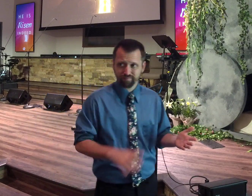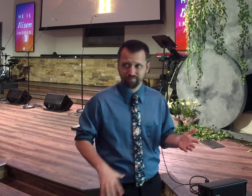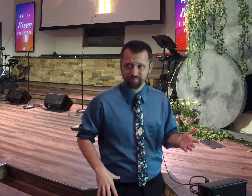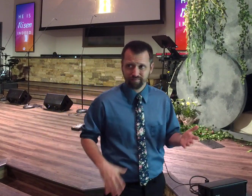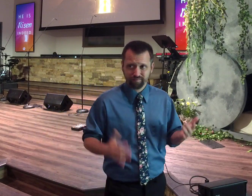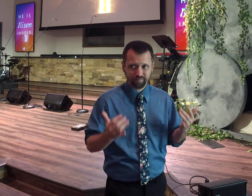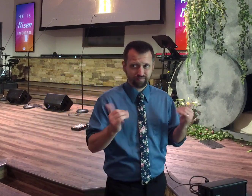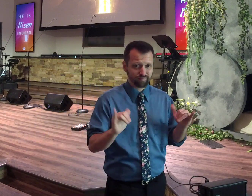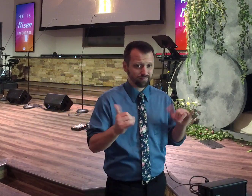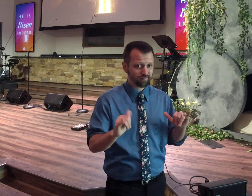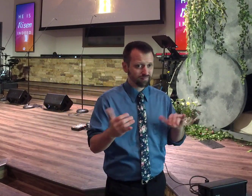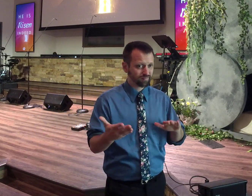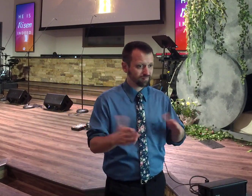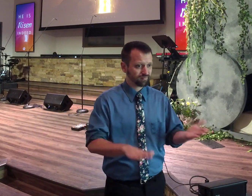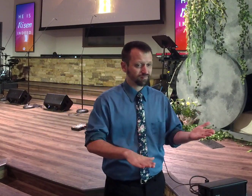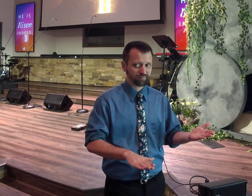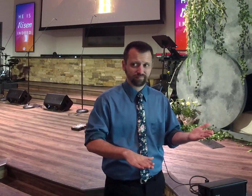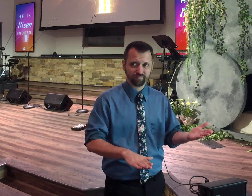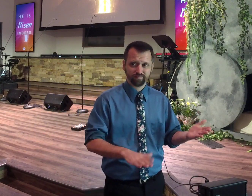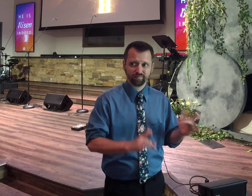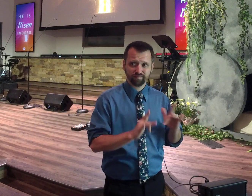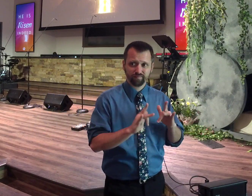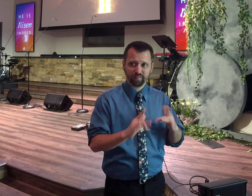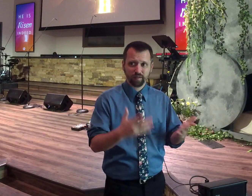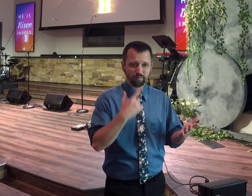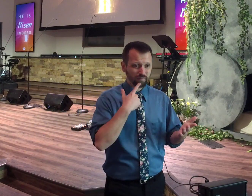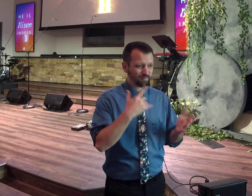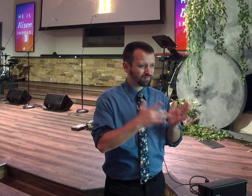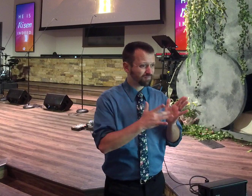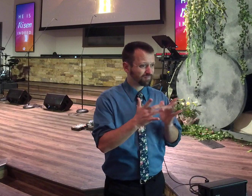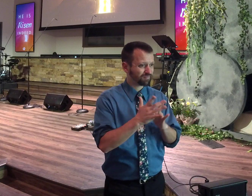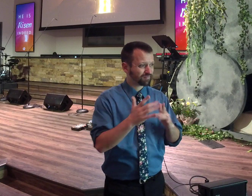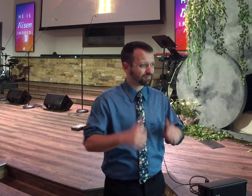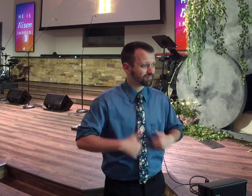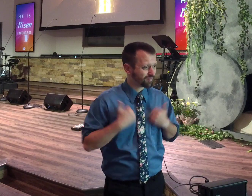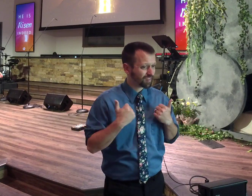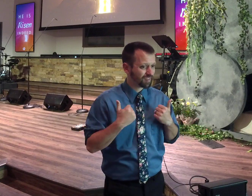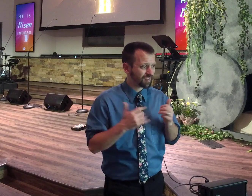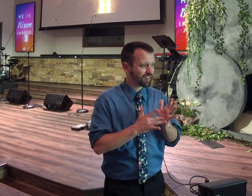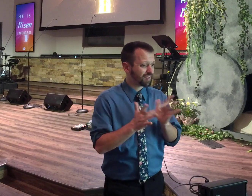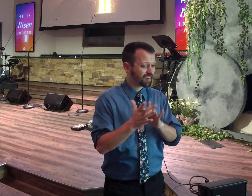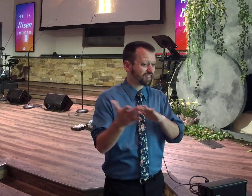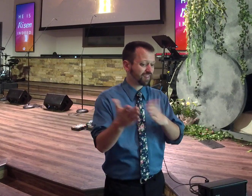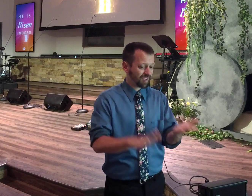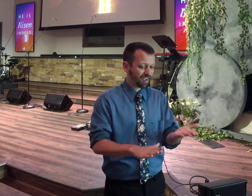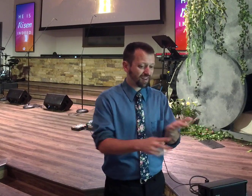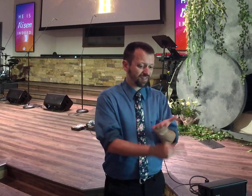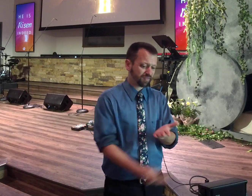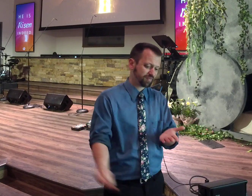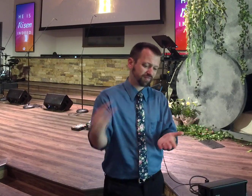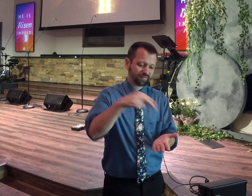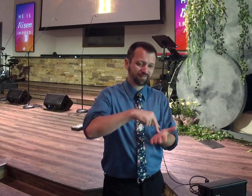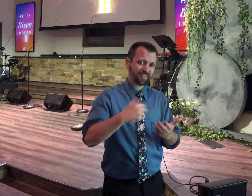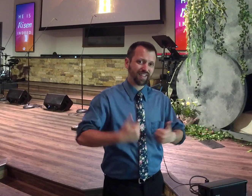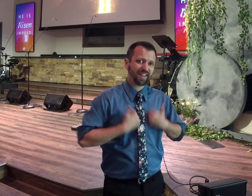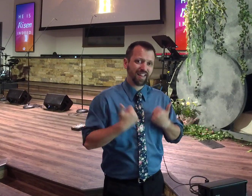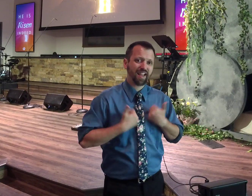still dead. But the Bible says that Jesus lived. He died, but then he rose again and he's alive